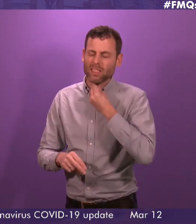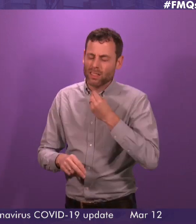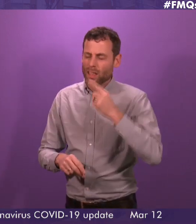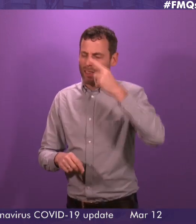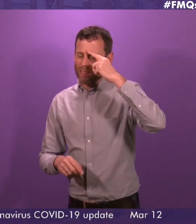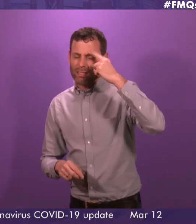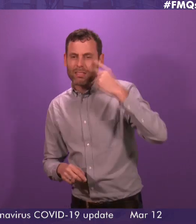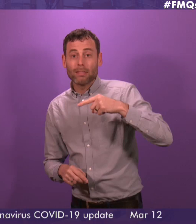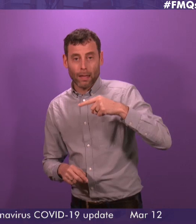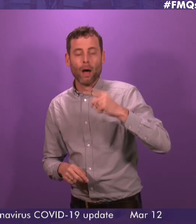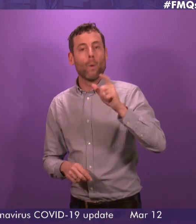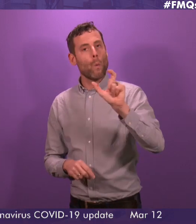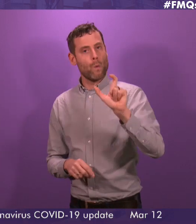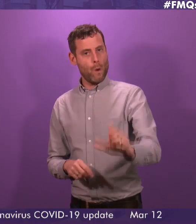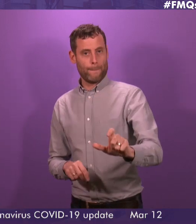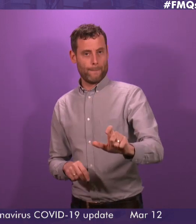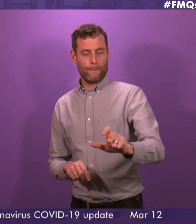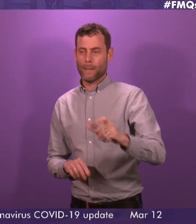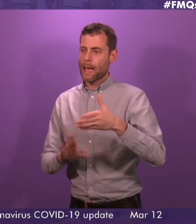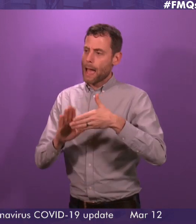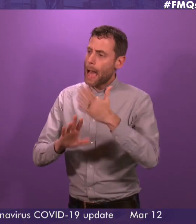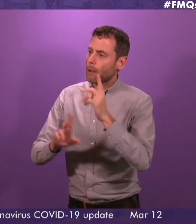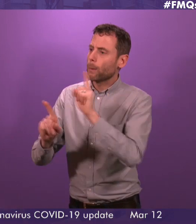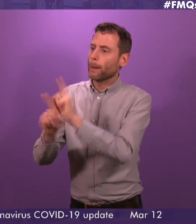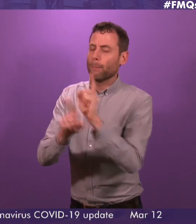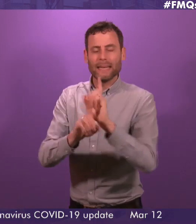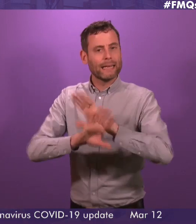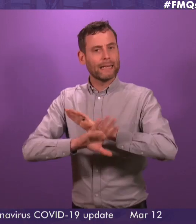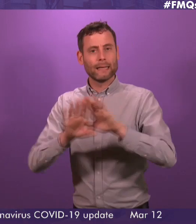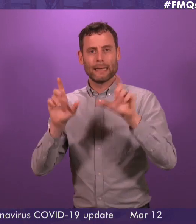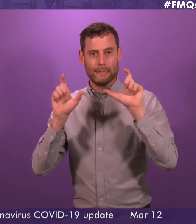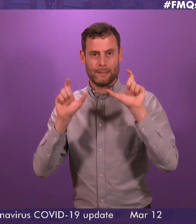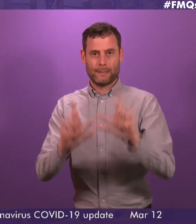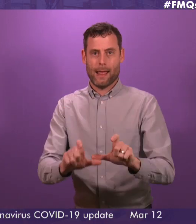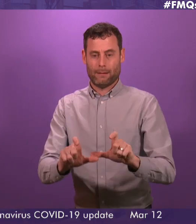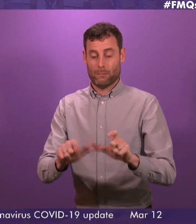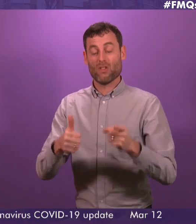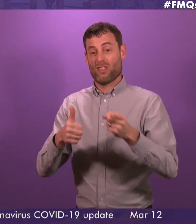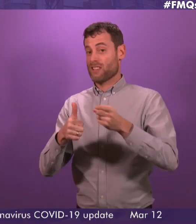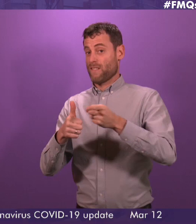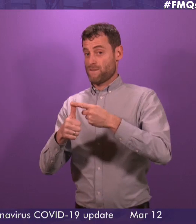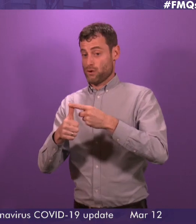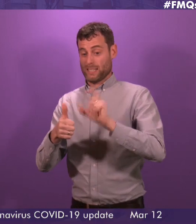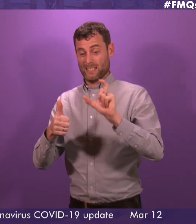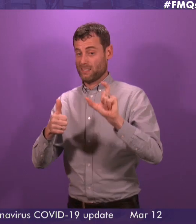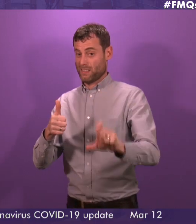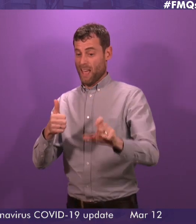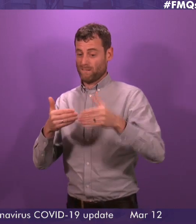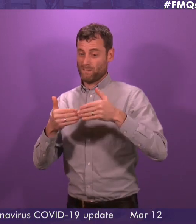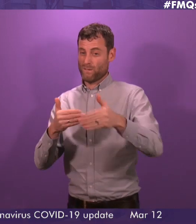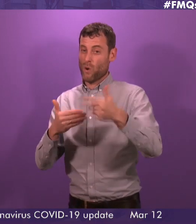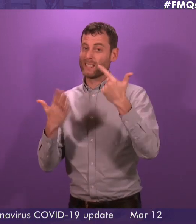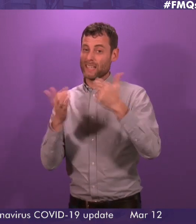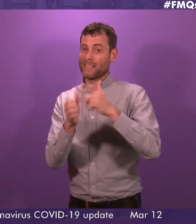of the virus, that is that persistent dry cough and fever, to stay at home for 7 days.